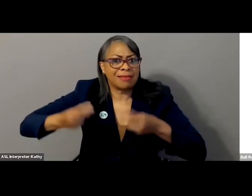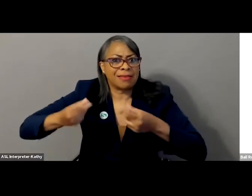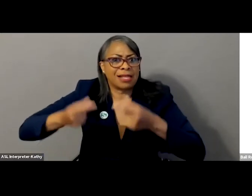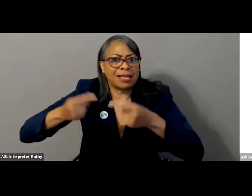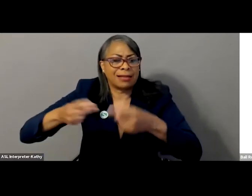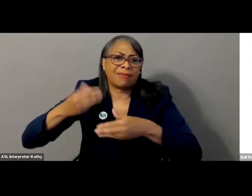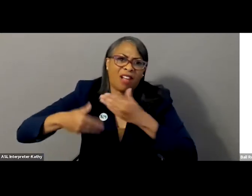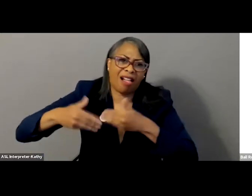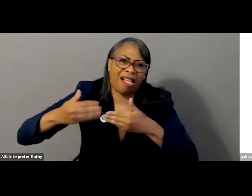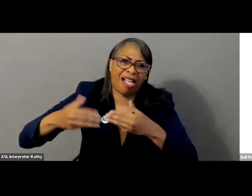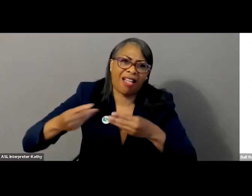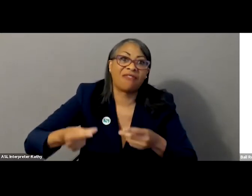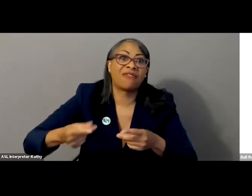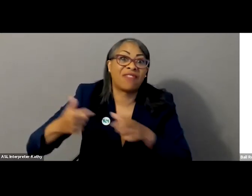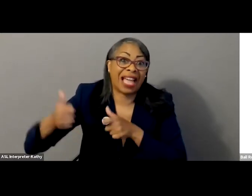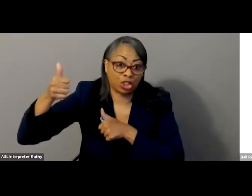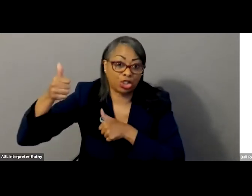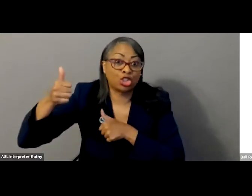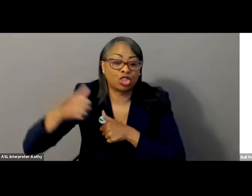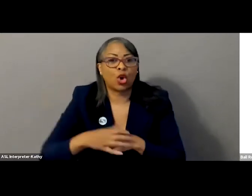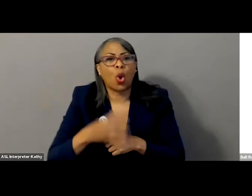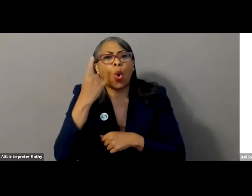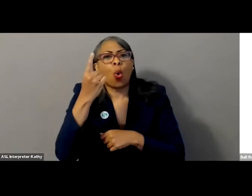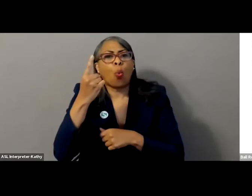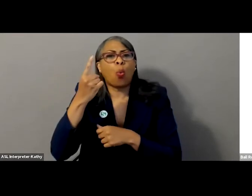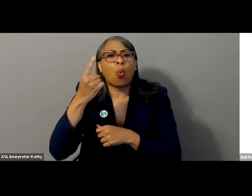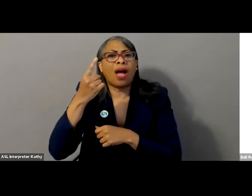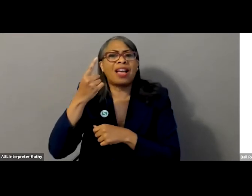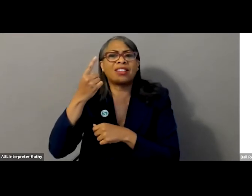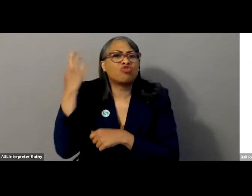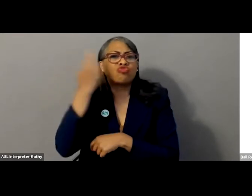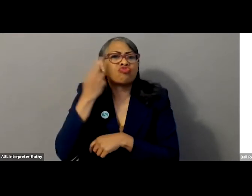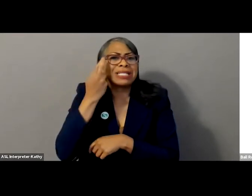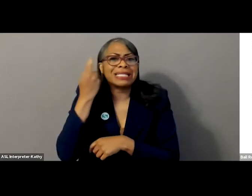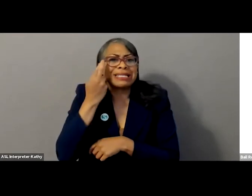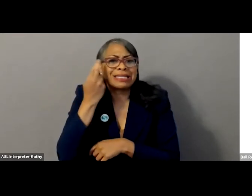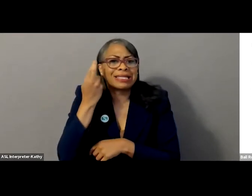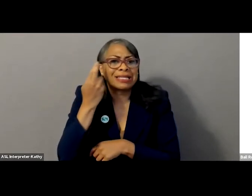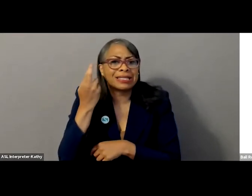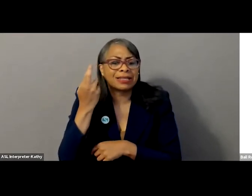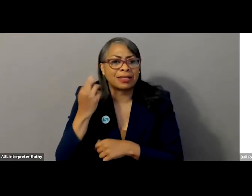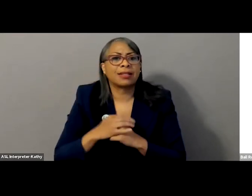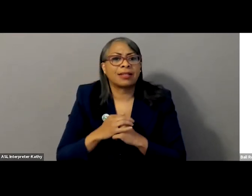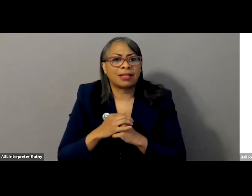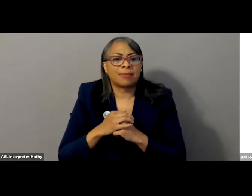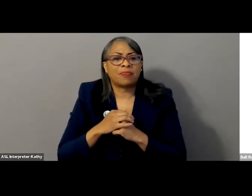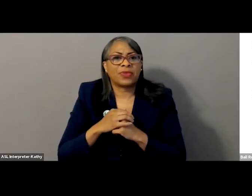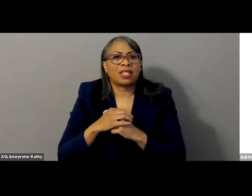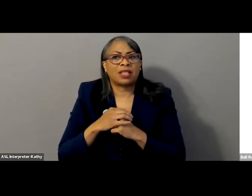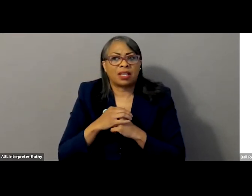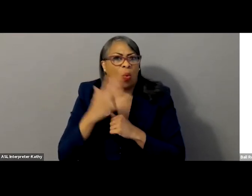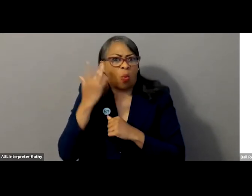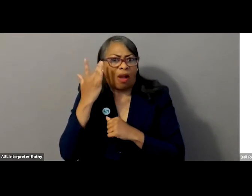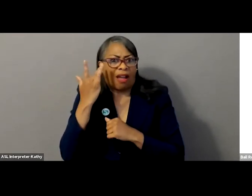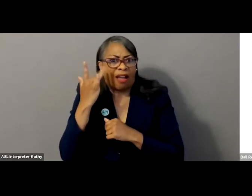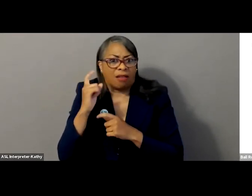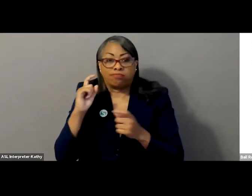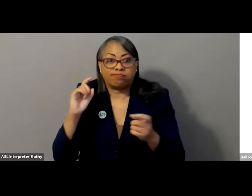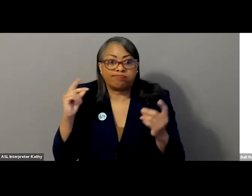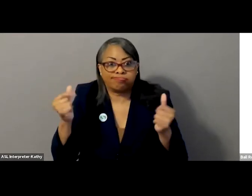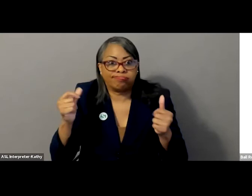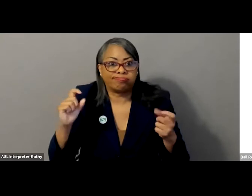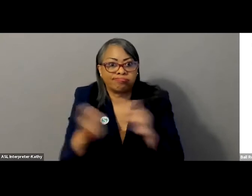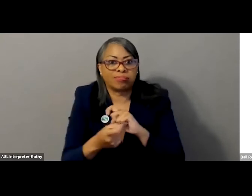accelerating. One of the factors that is part of that change is that